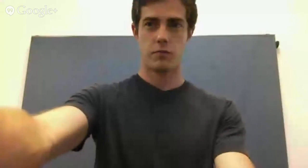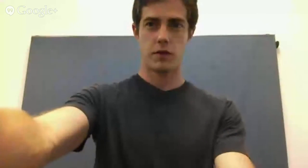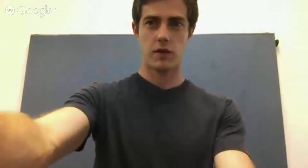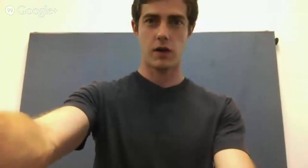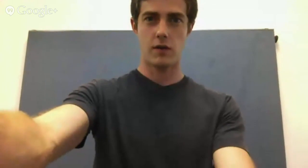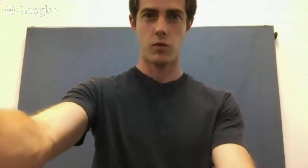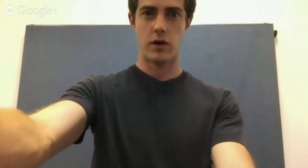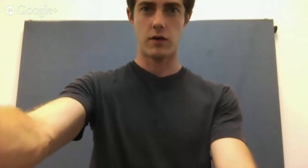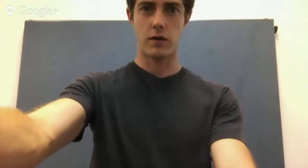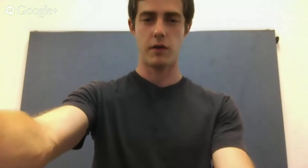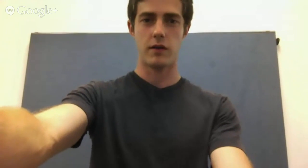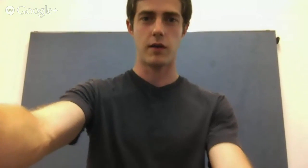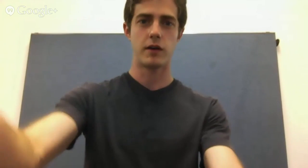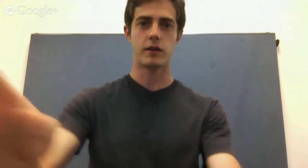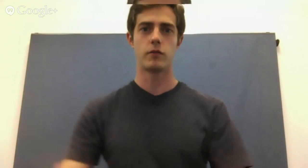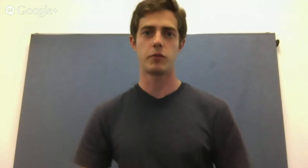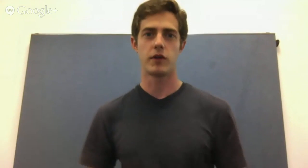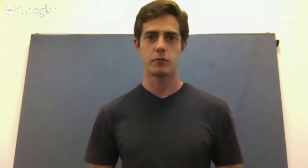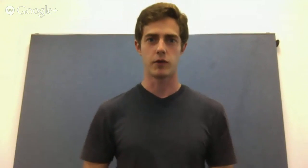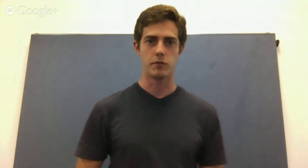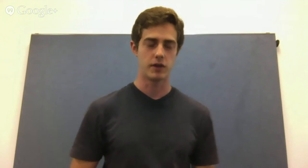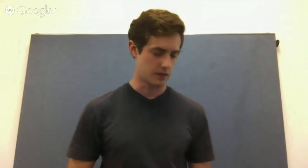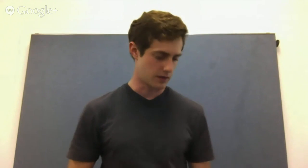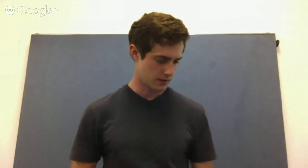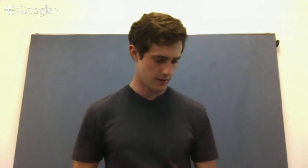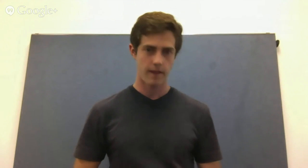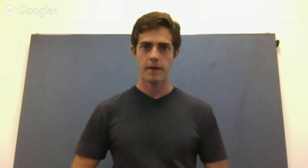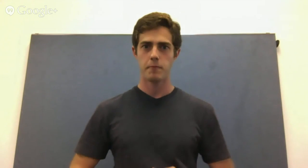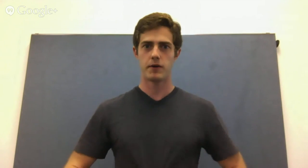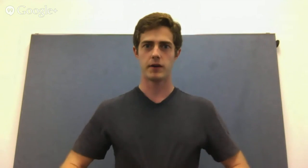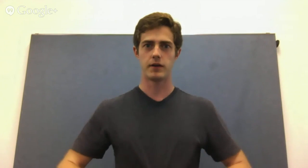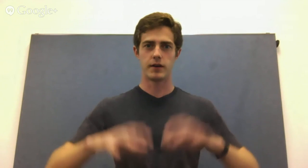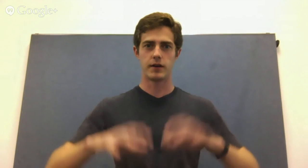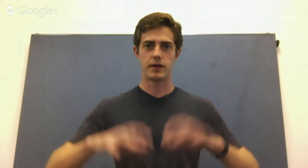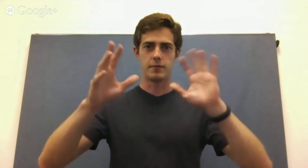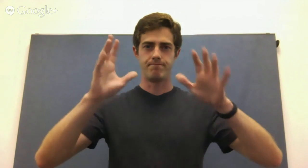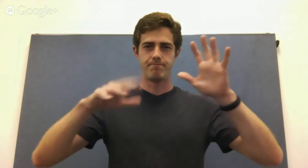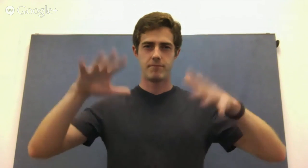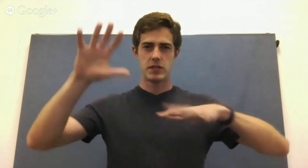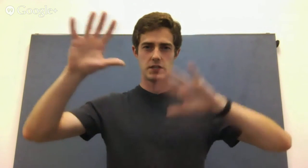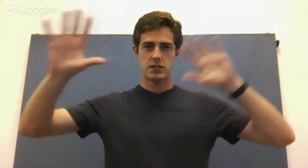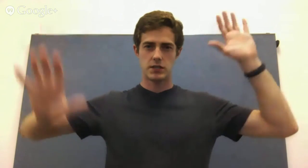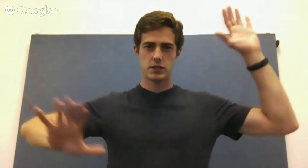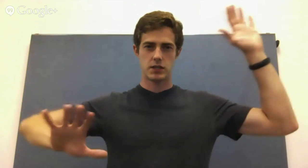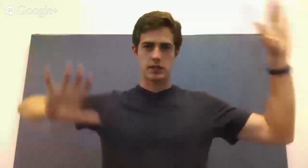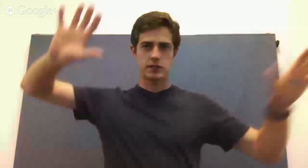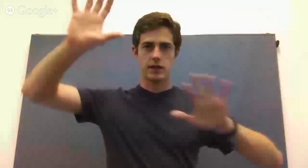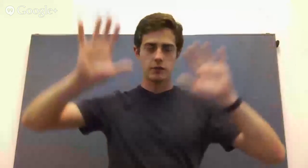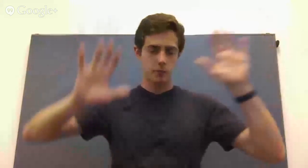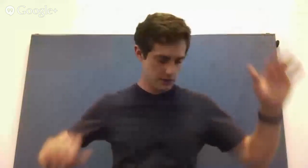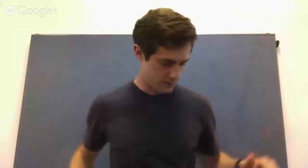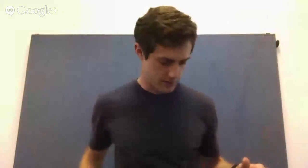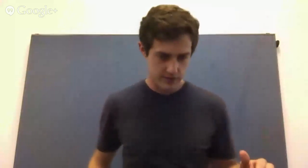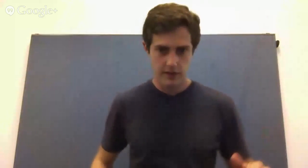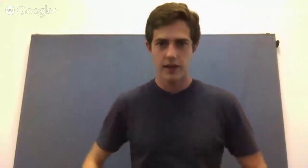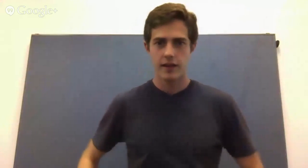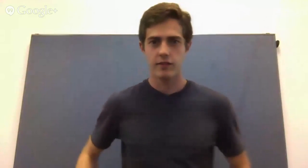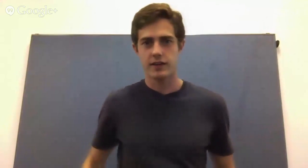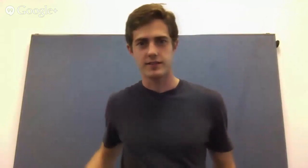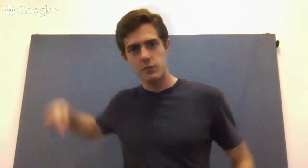be kind of weird. I might not get a reply from y'all immediately, but this like signing space. If I stand, I've got like a